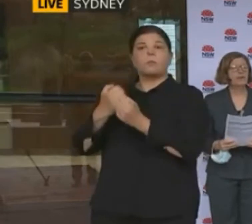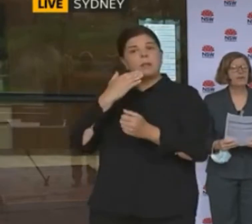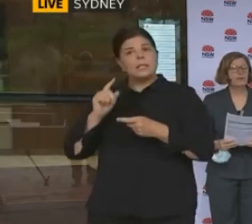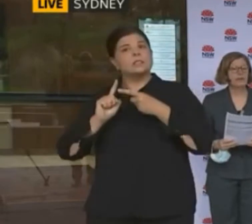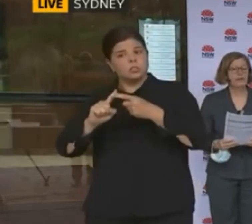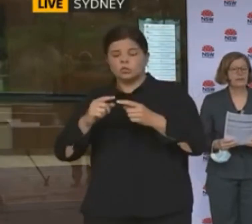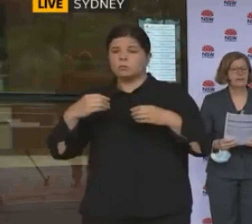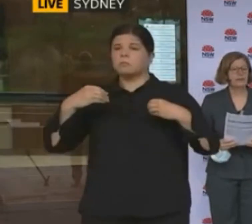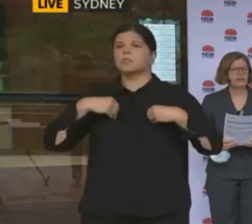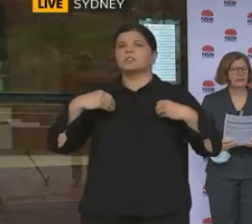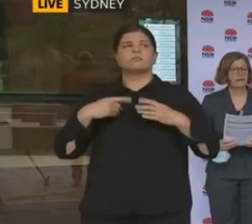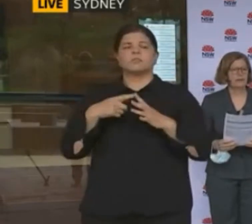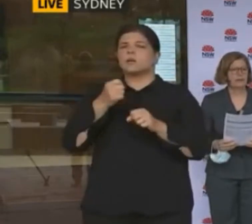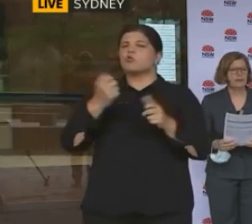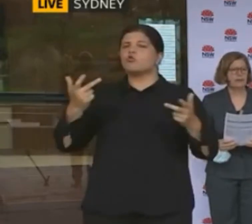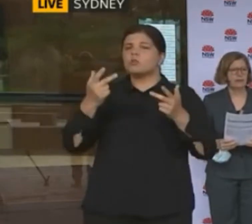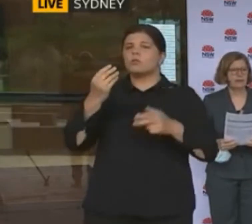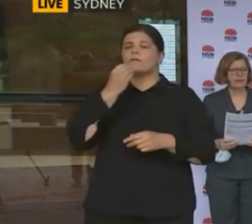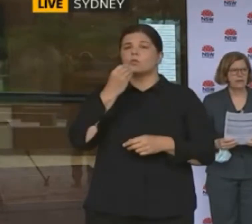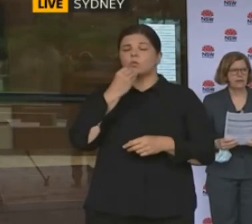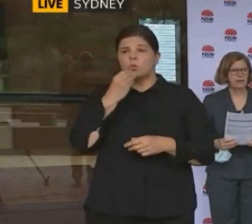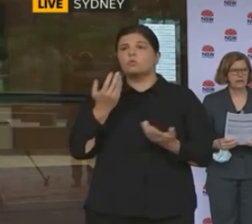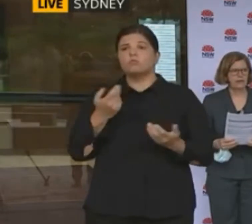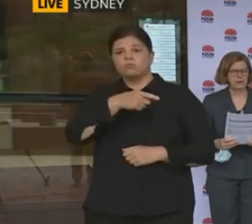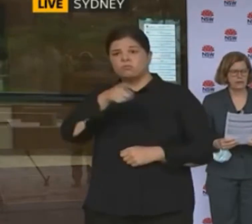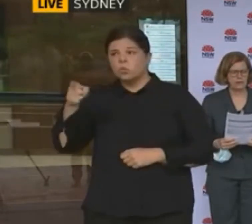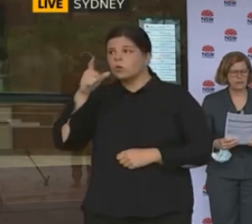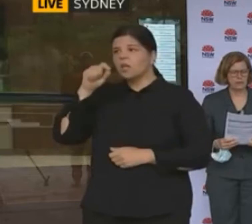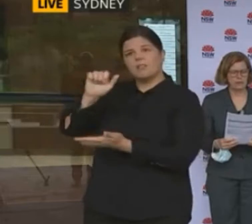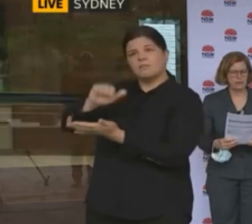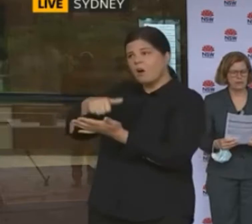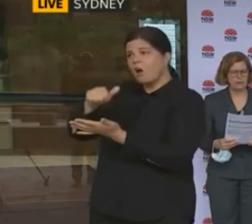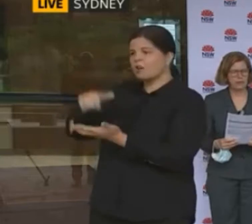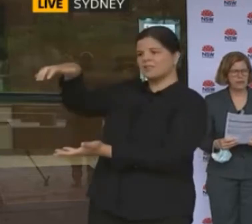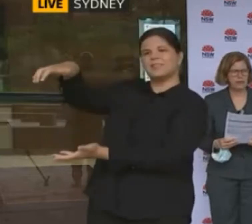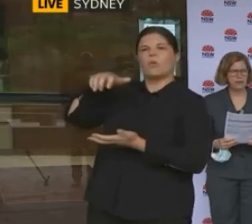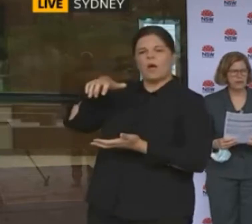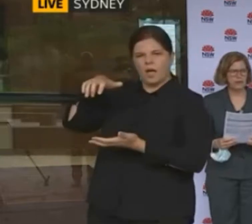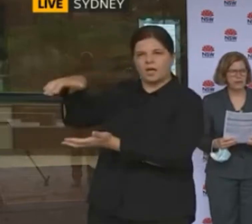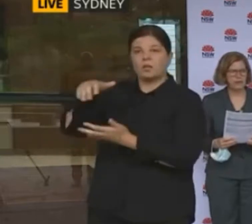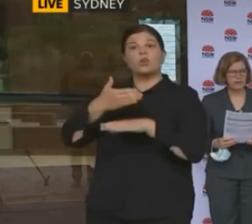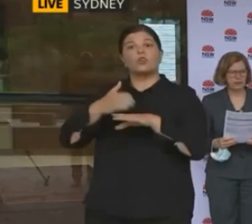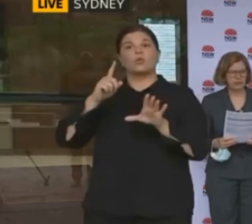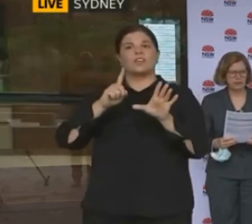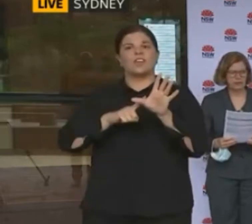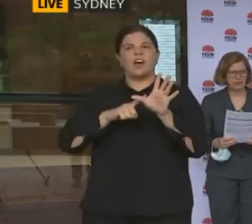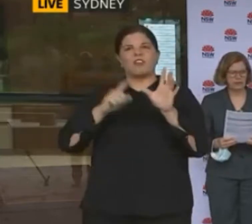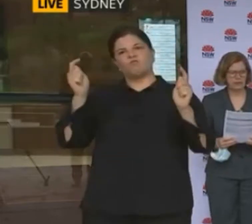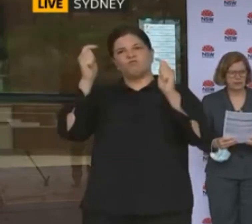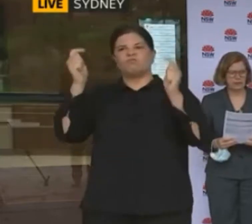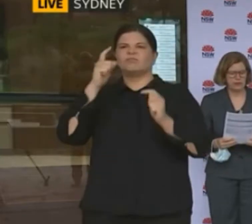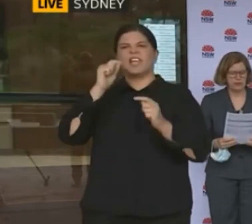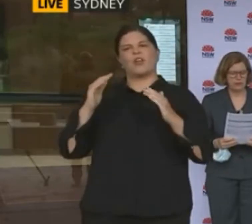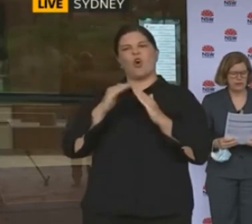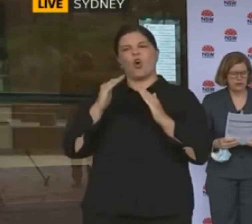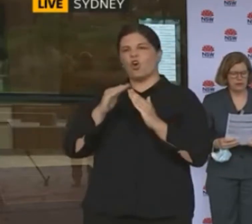local businesses for takeaway rather than cooking at home. Utilise those local businesses for your New Year's Eve meal. Please make sure you do